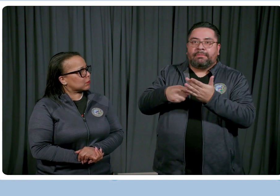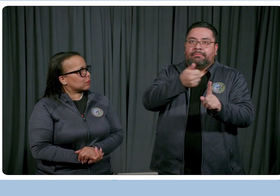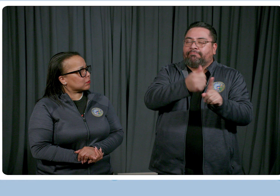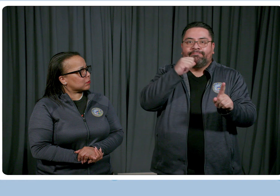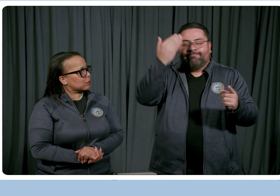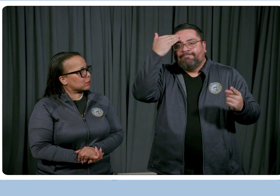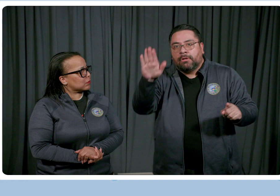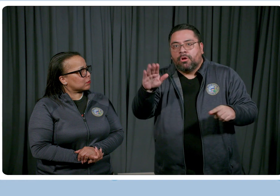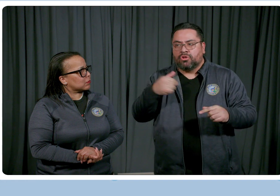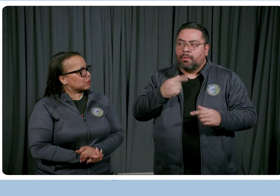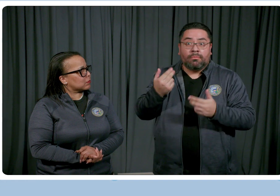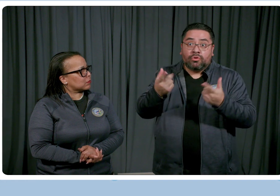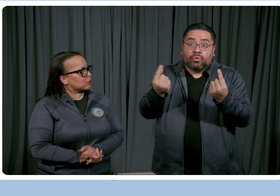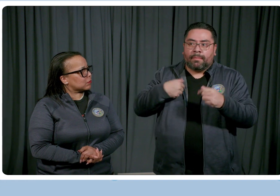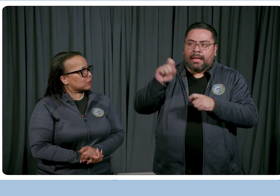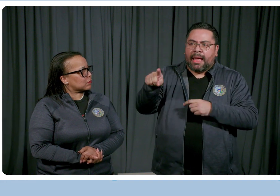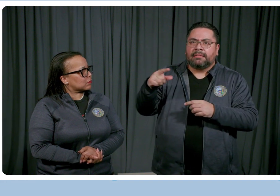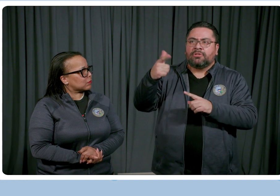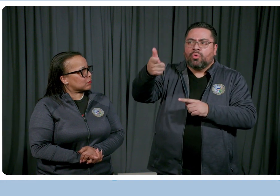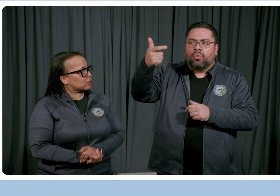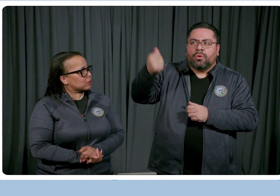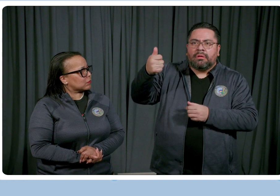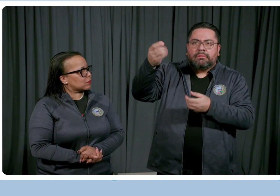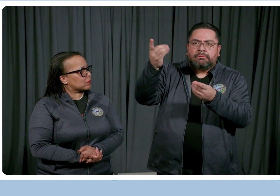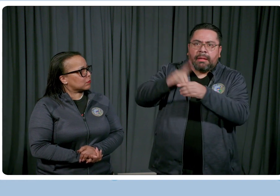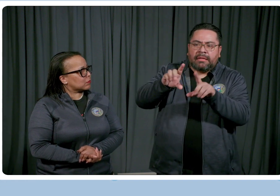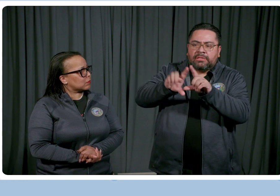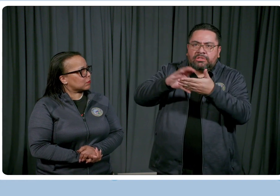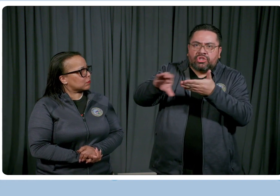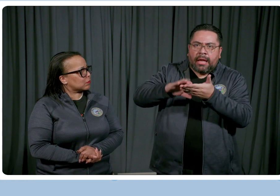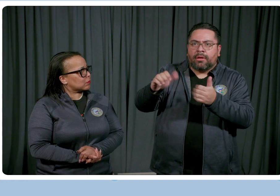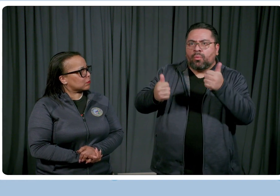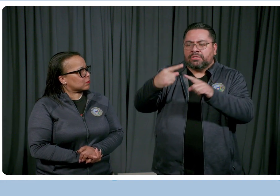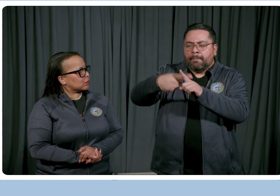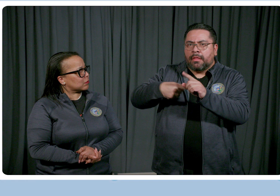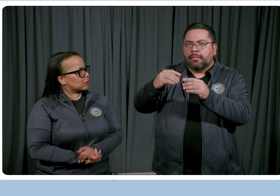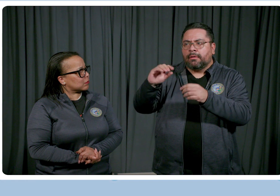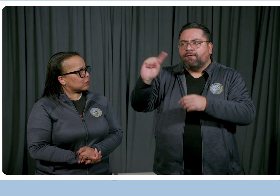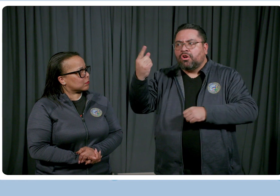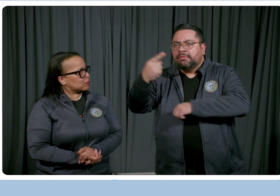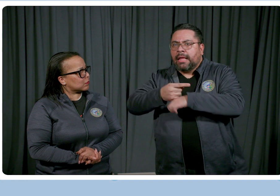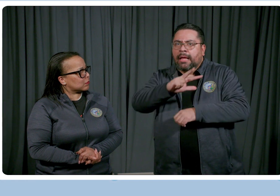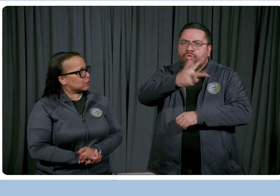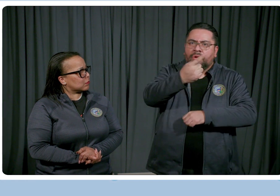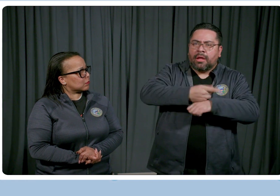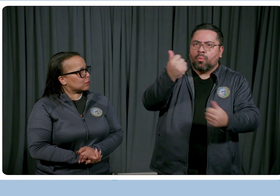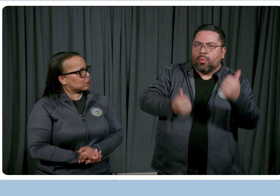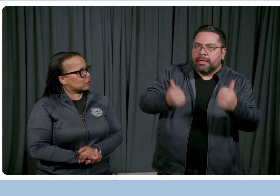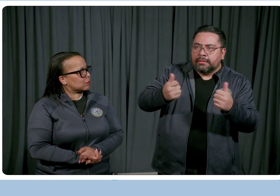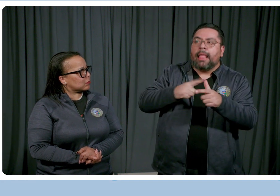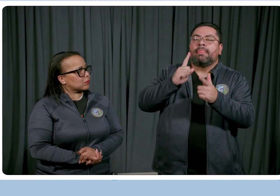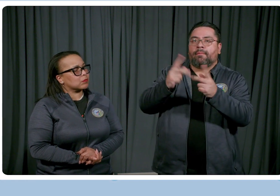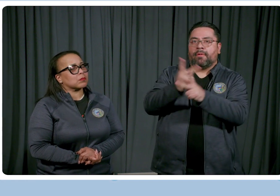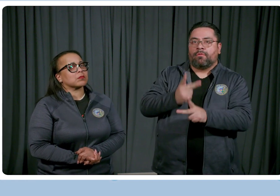get your Social Security check on the 1st or the 3rd of the month? And then we move on from there. The questions that I always get is, how much